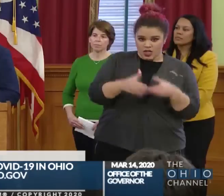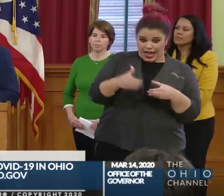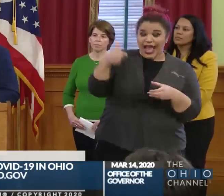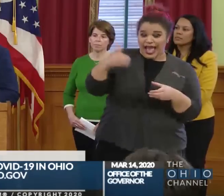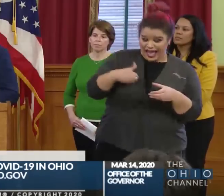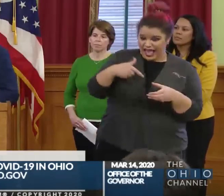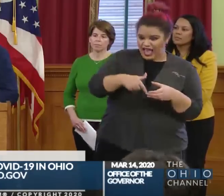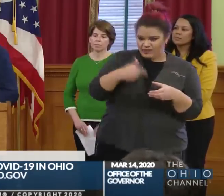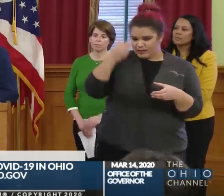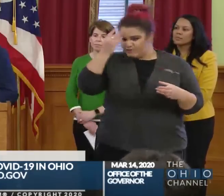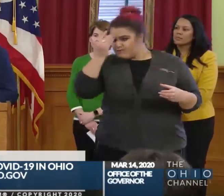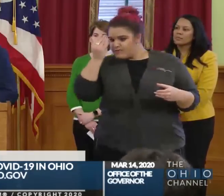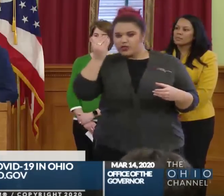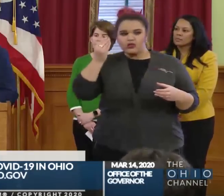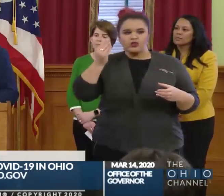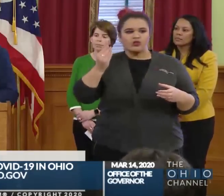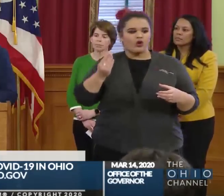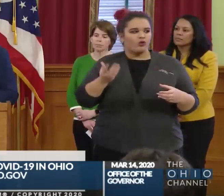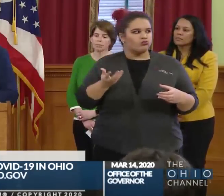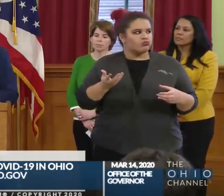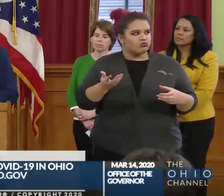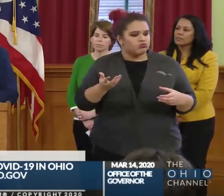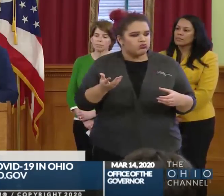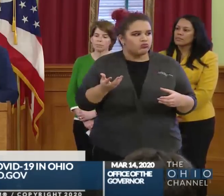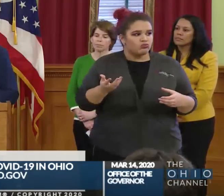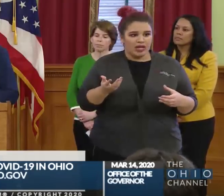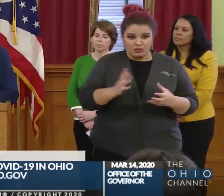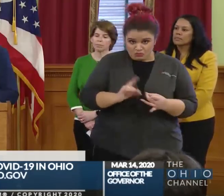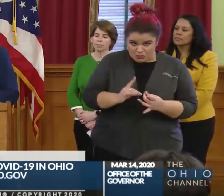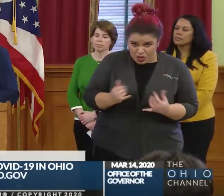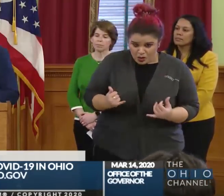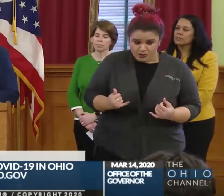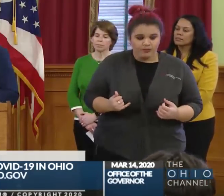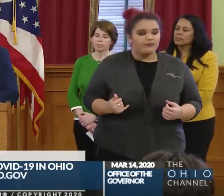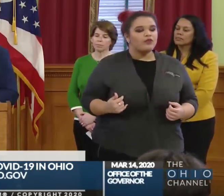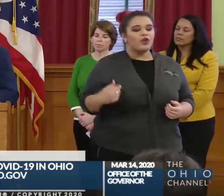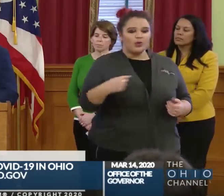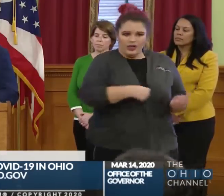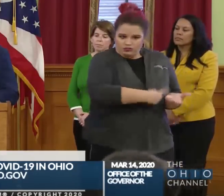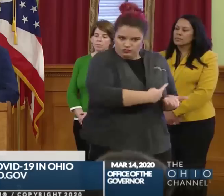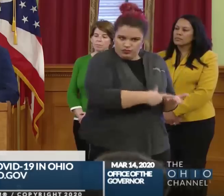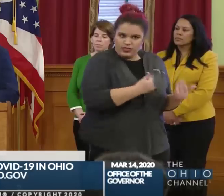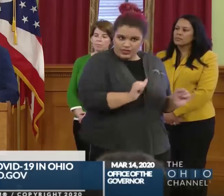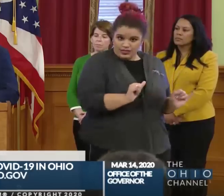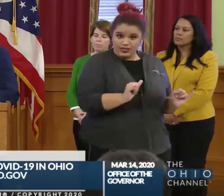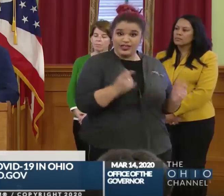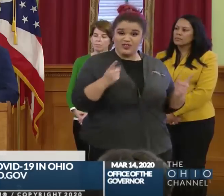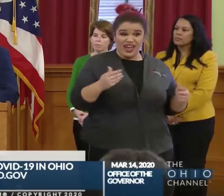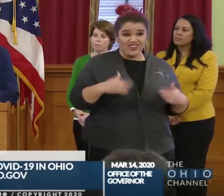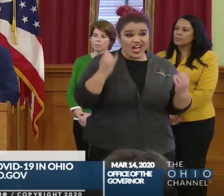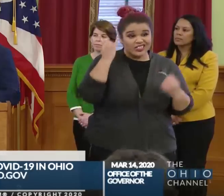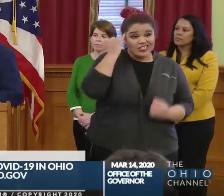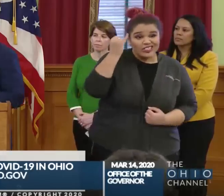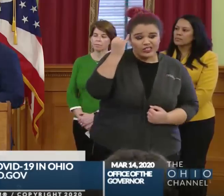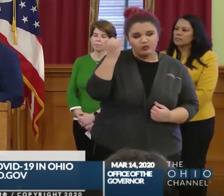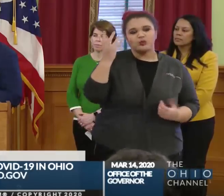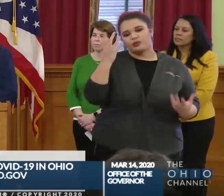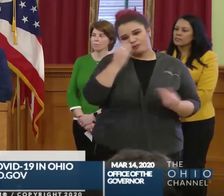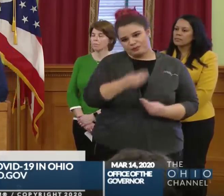We're working through those issues as fast as we can, and when we have ideas or solutions, we'll talk more about